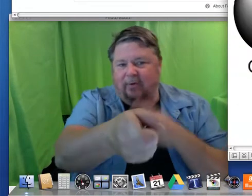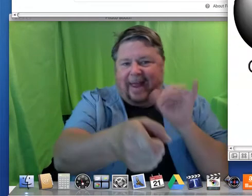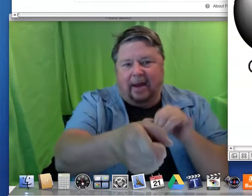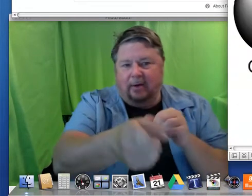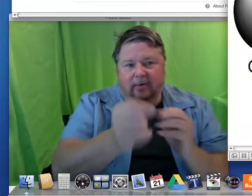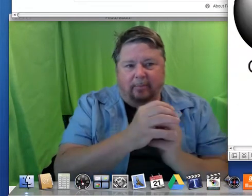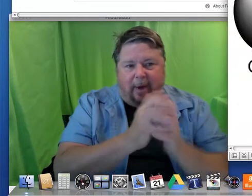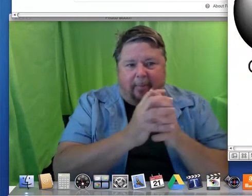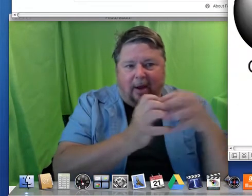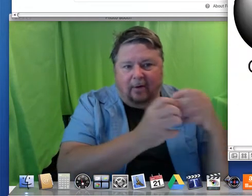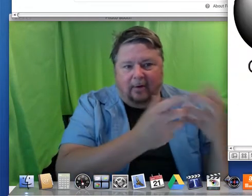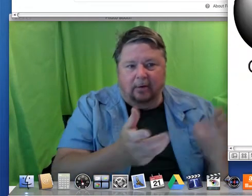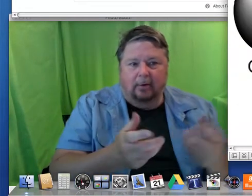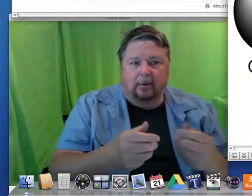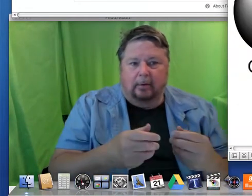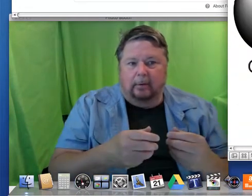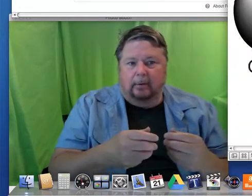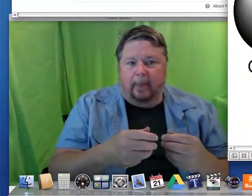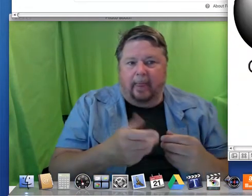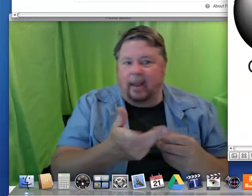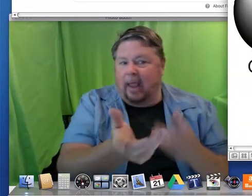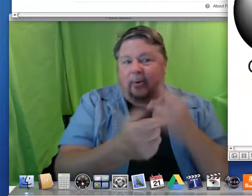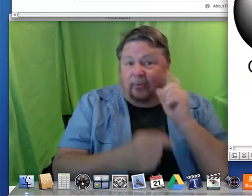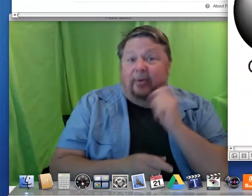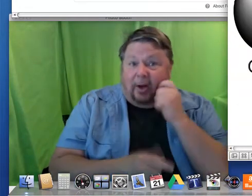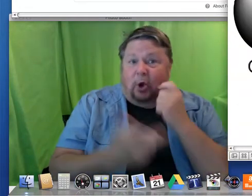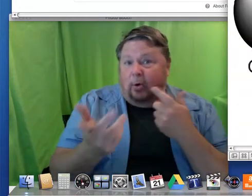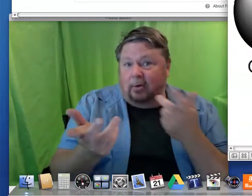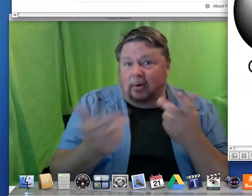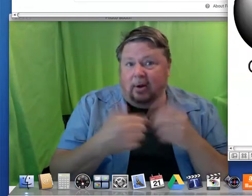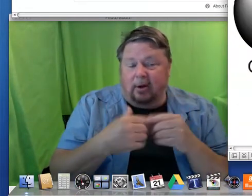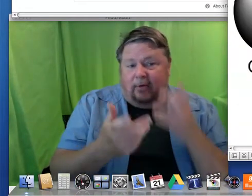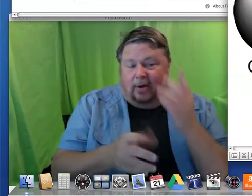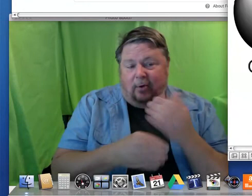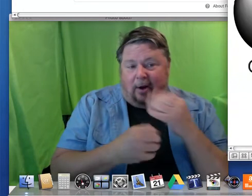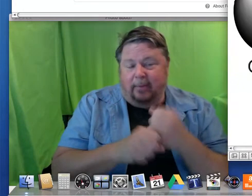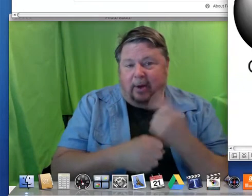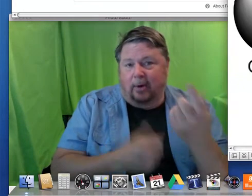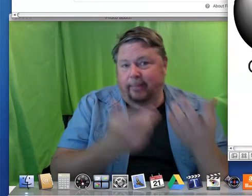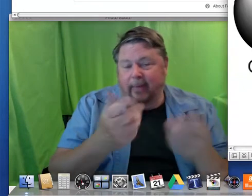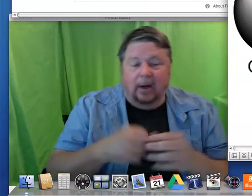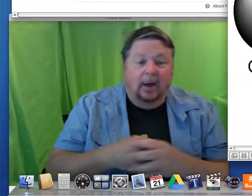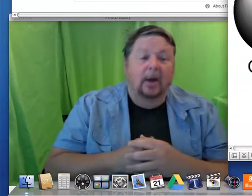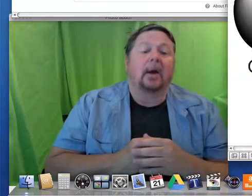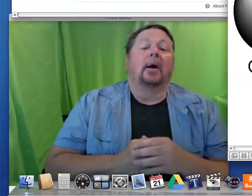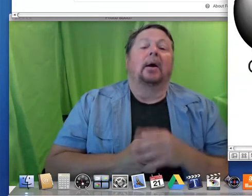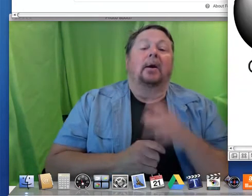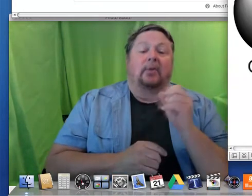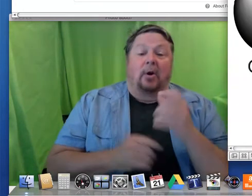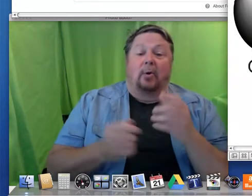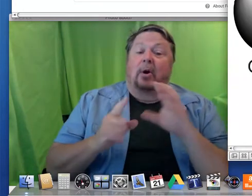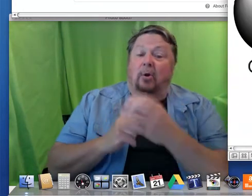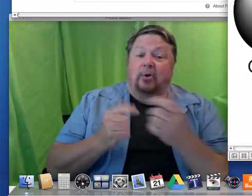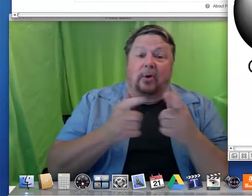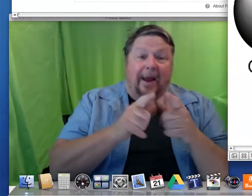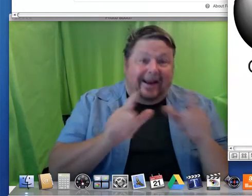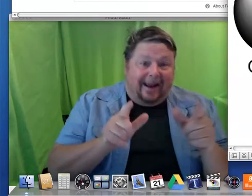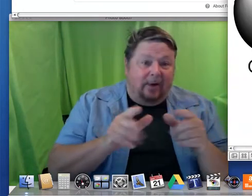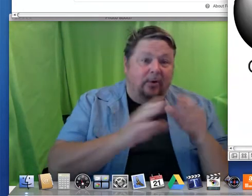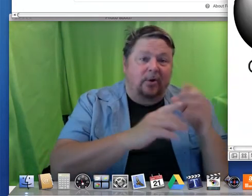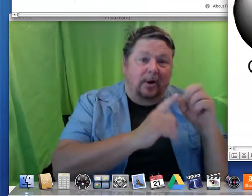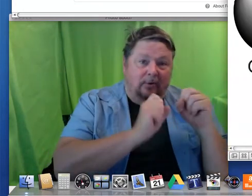whatever that is, popping out of it. It would be really cool if I knew how to make one. So culture